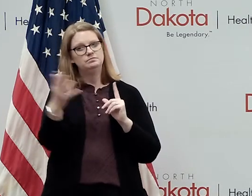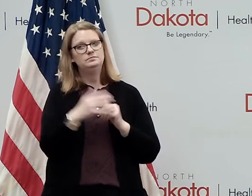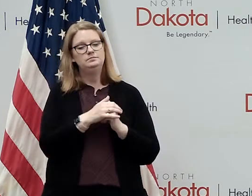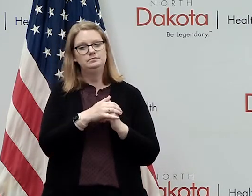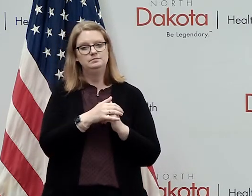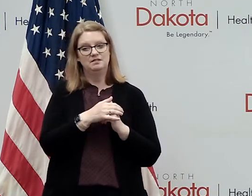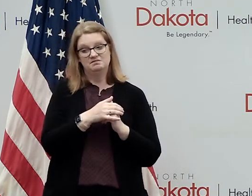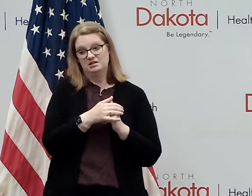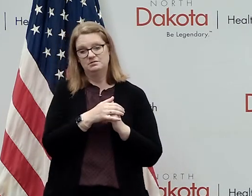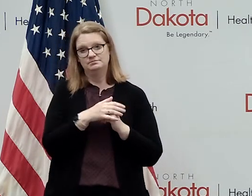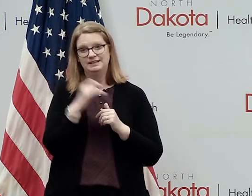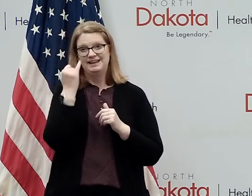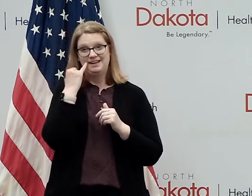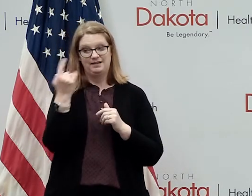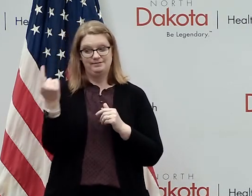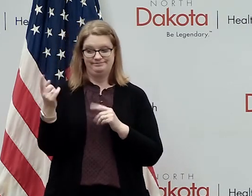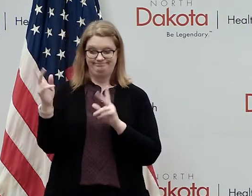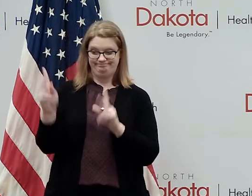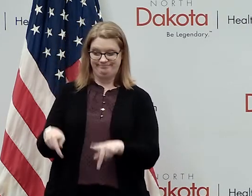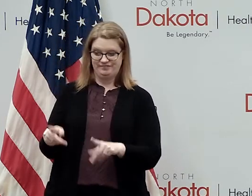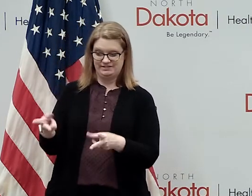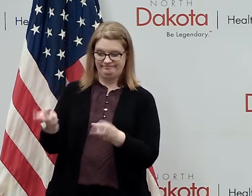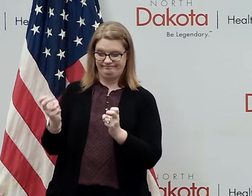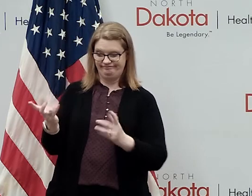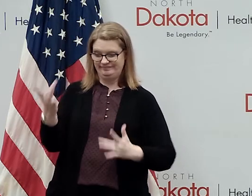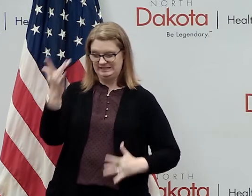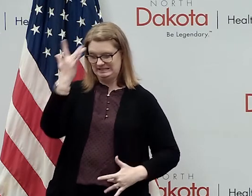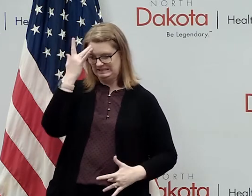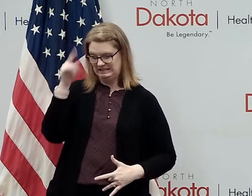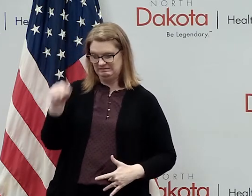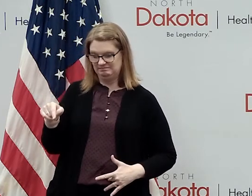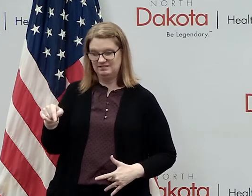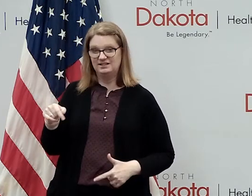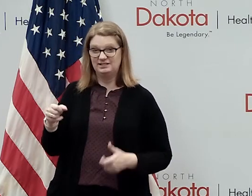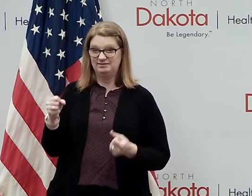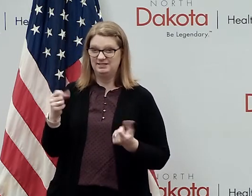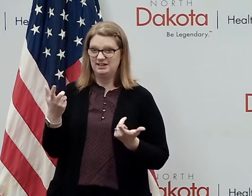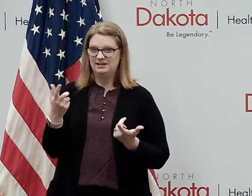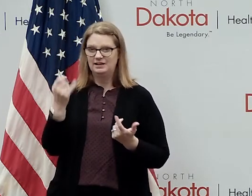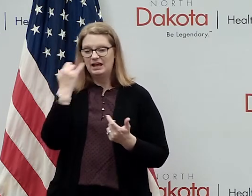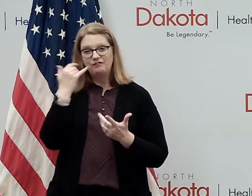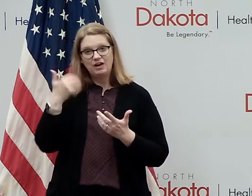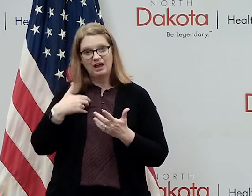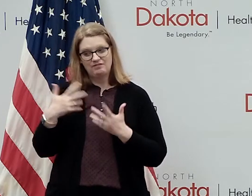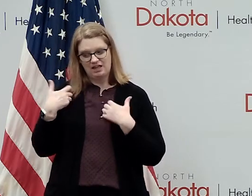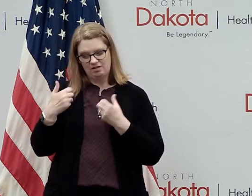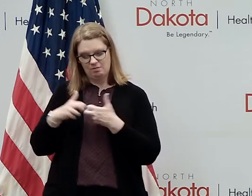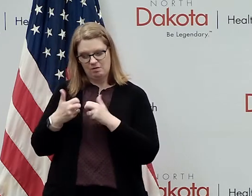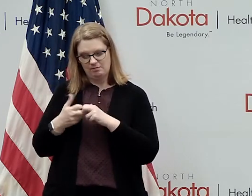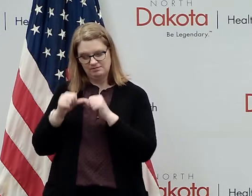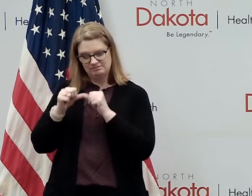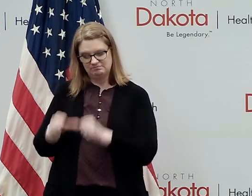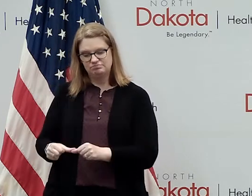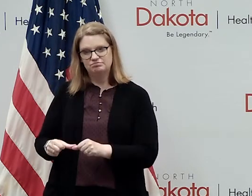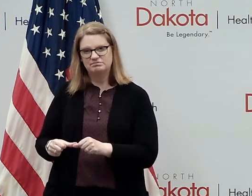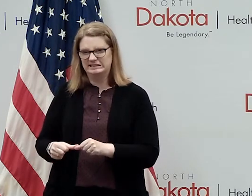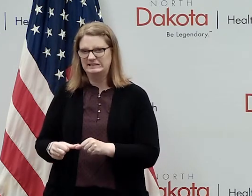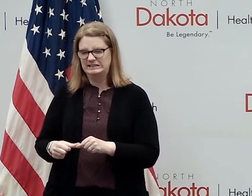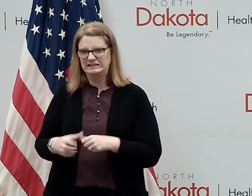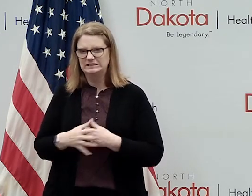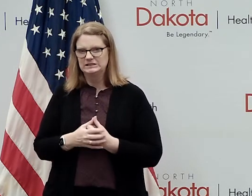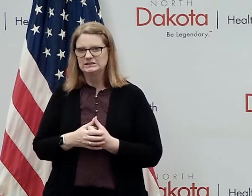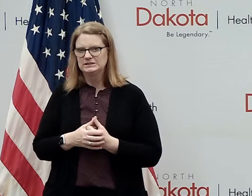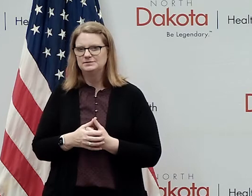this highly contagious and potentially deadly disease, and if you got the underlying conditions, that the healthcare